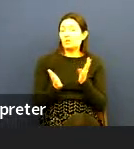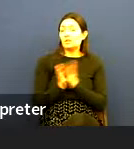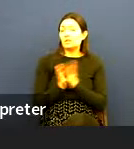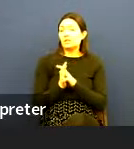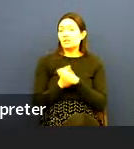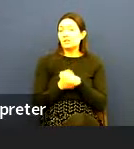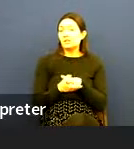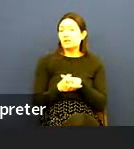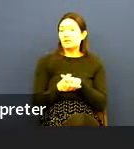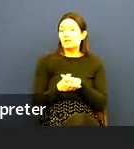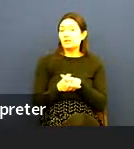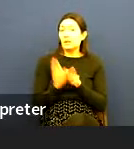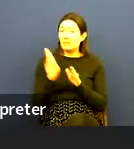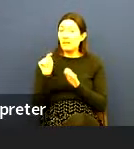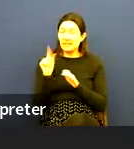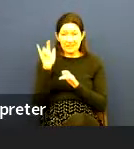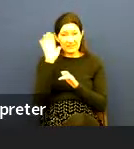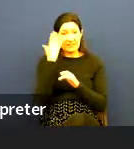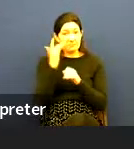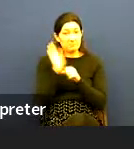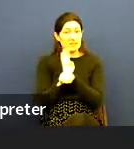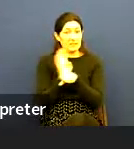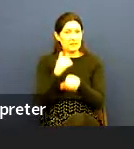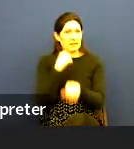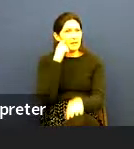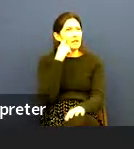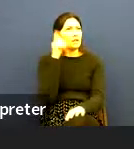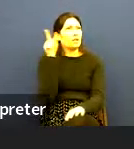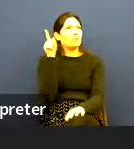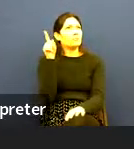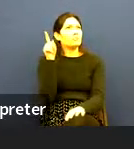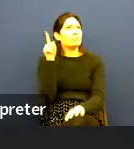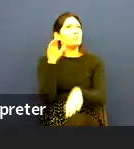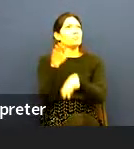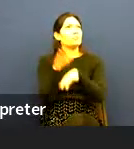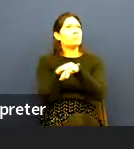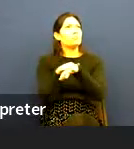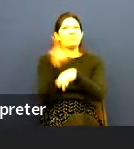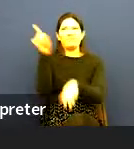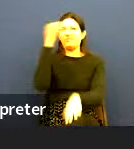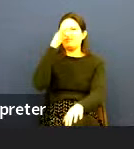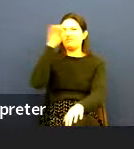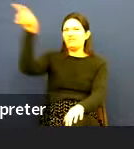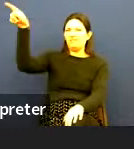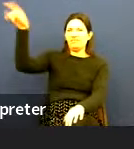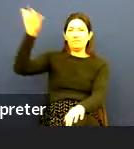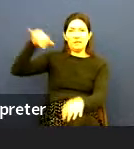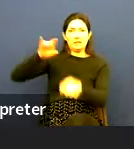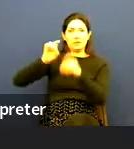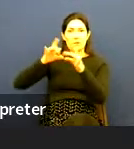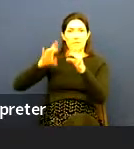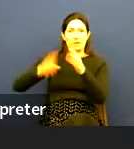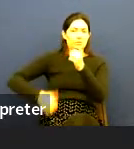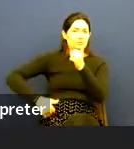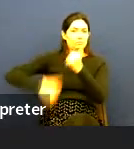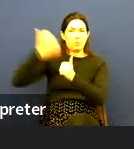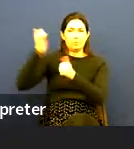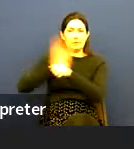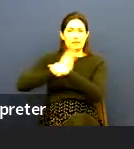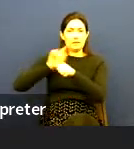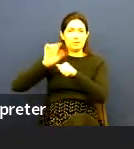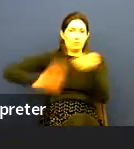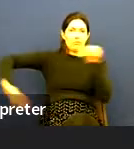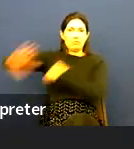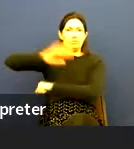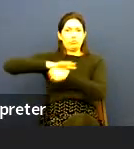they certainly seem quite busy. In fact, I think the one right down at the end of the road here is one of the busiest Starbucks in the region.